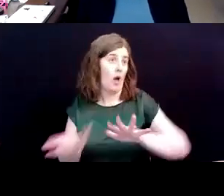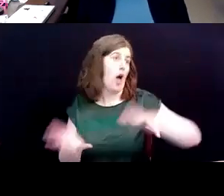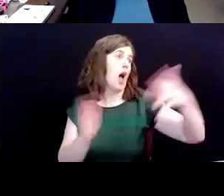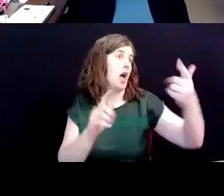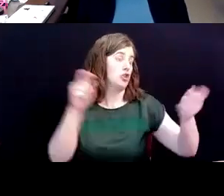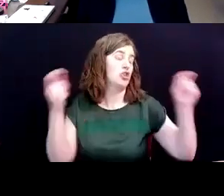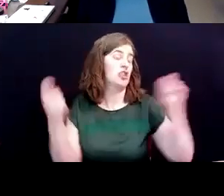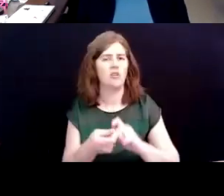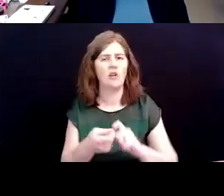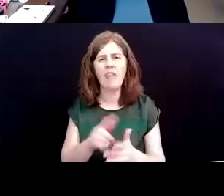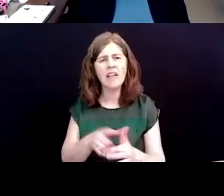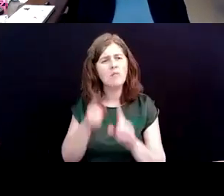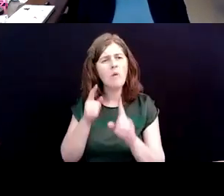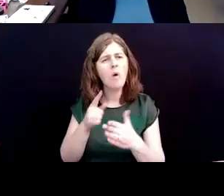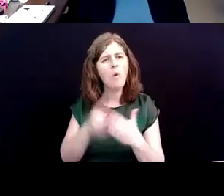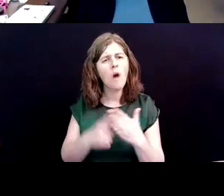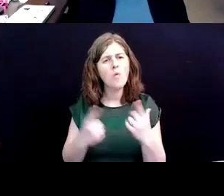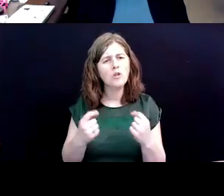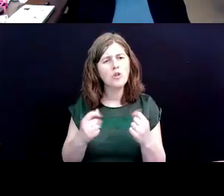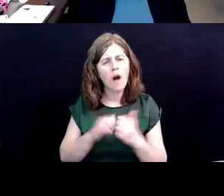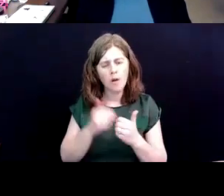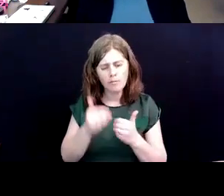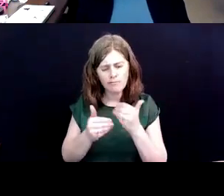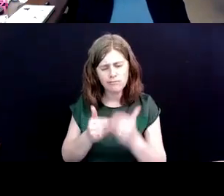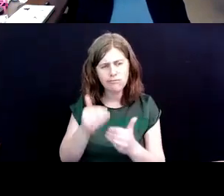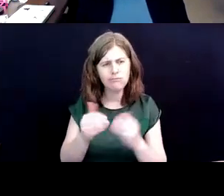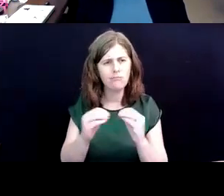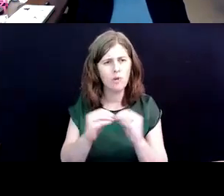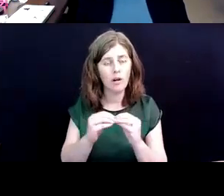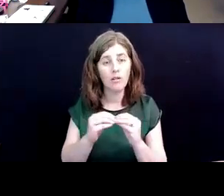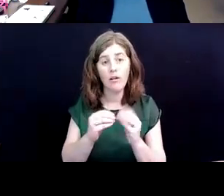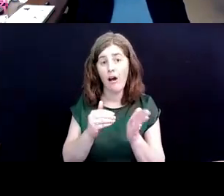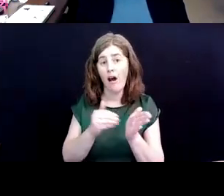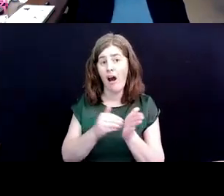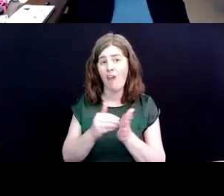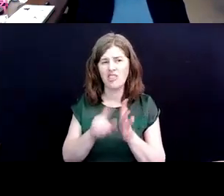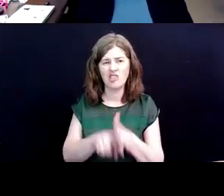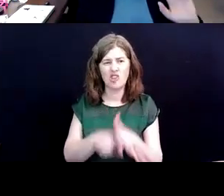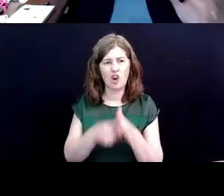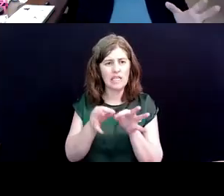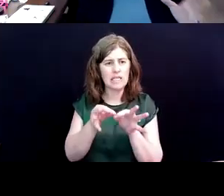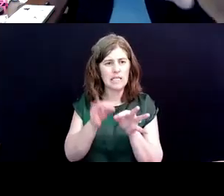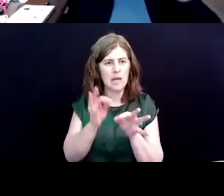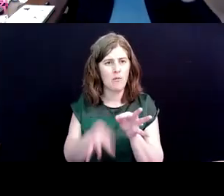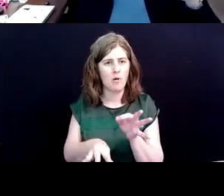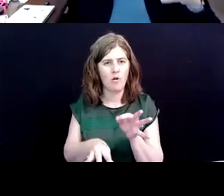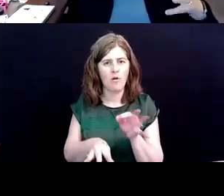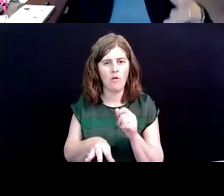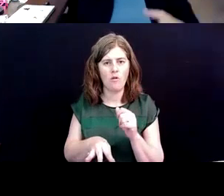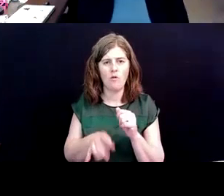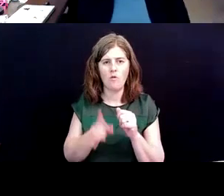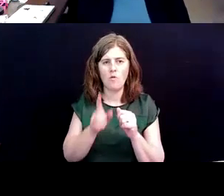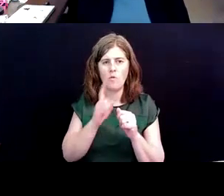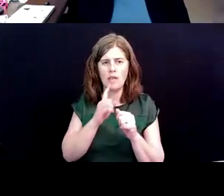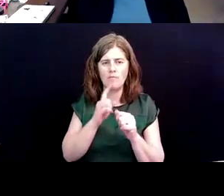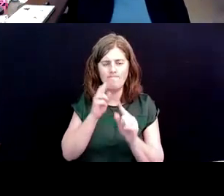what actions can we take and how do we go from there. So a lot of times it's starting simple and it's being really critically minded